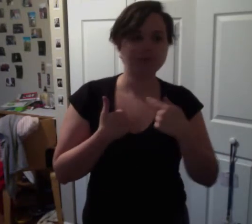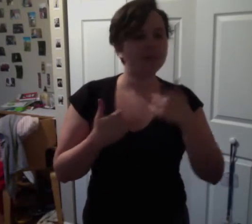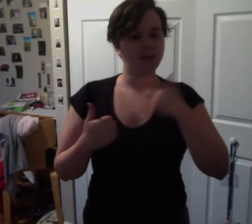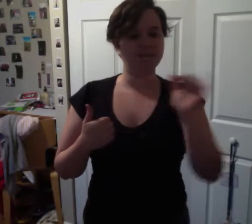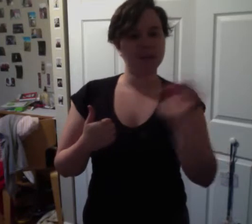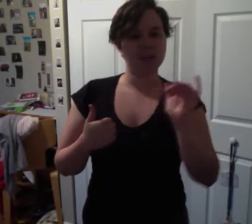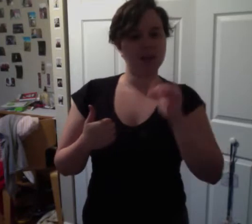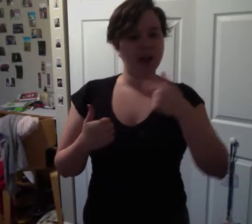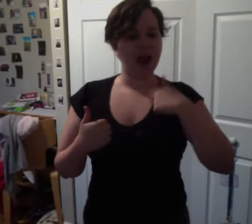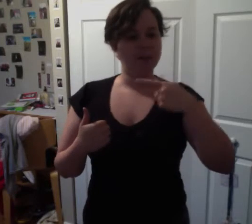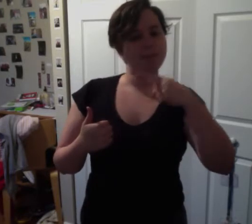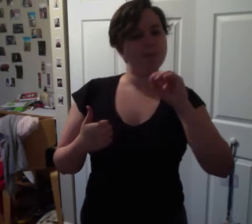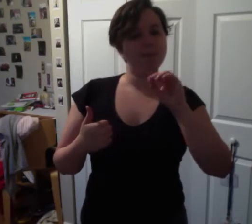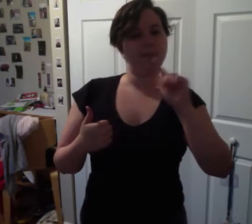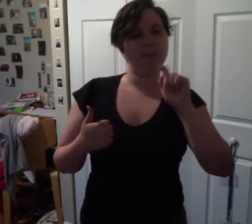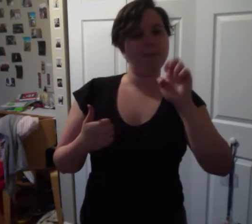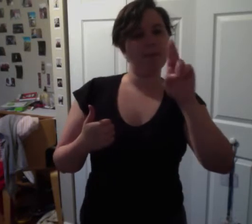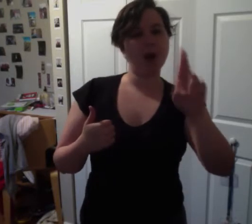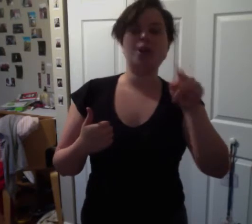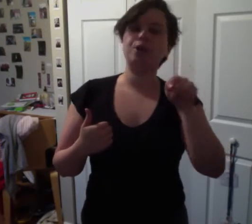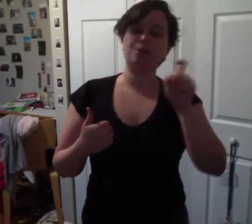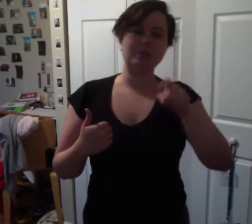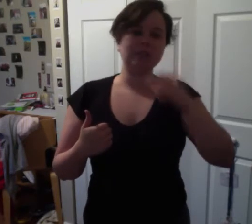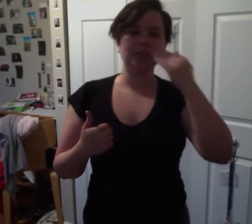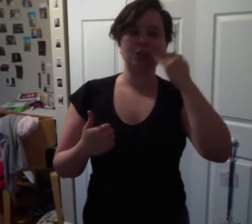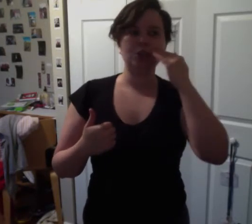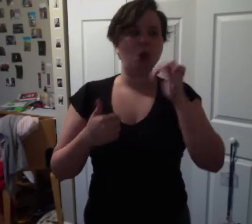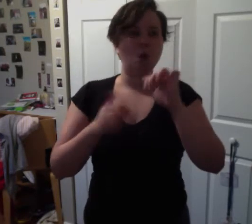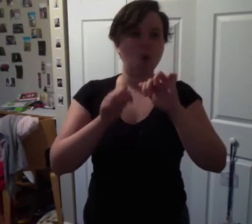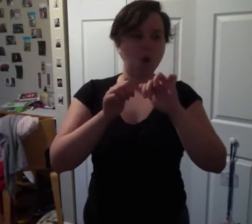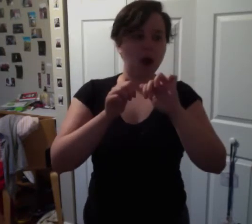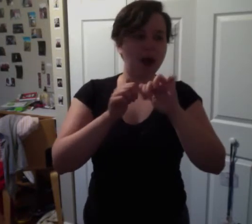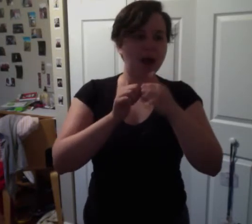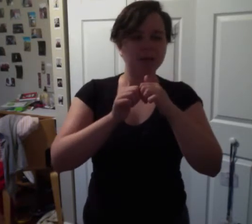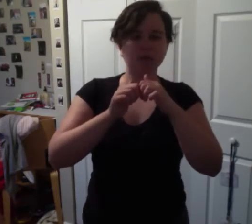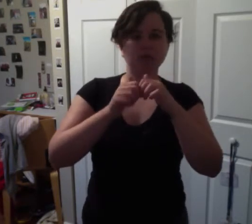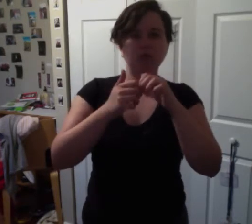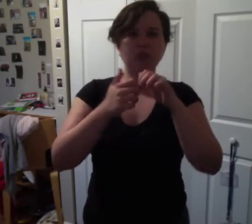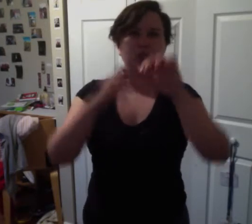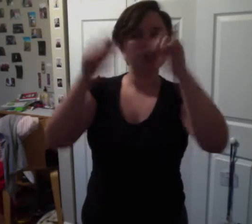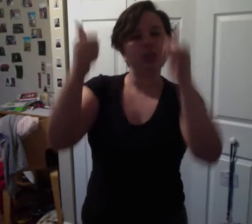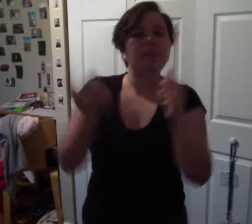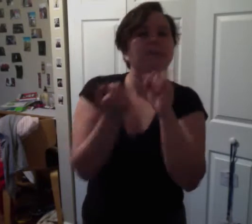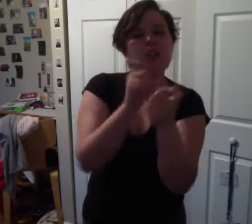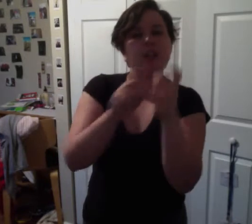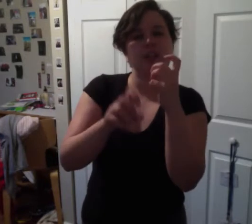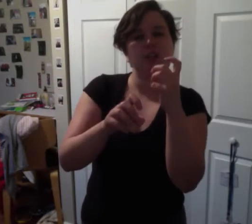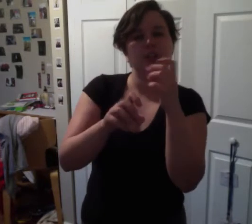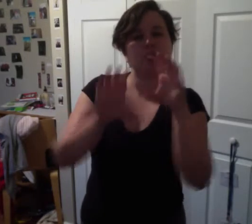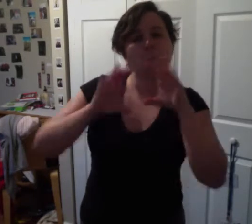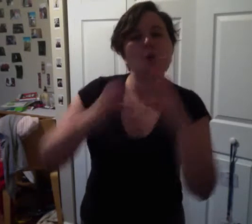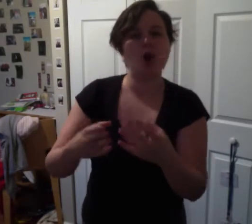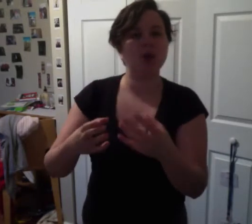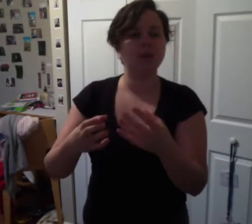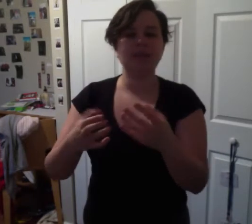shape the world. There have been times in my artistic capacity that I've wanted to reflect